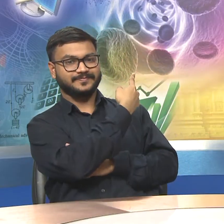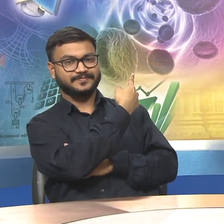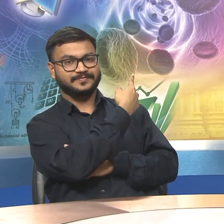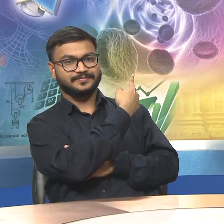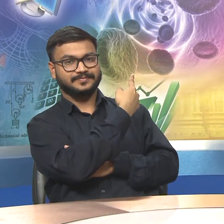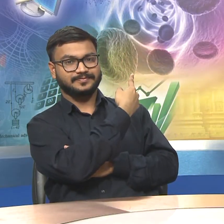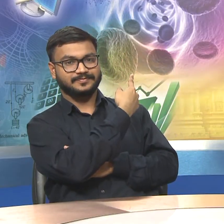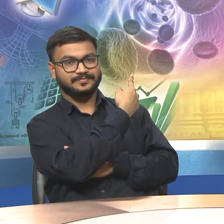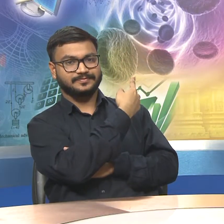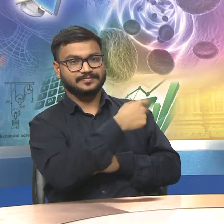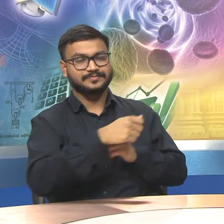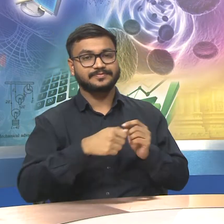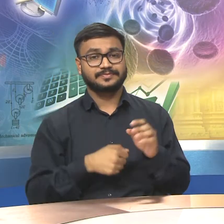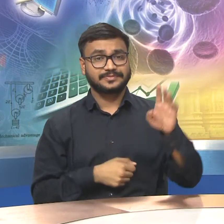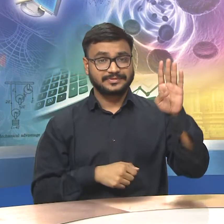As you can see in the slide.